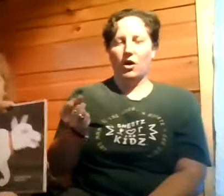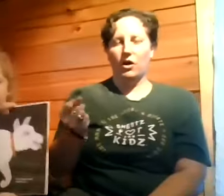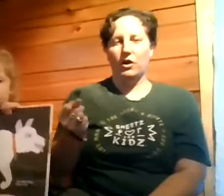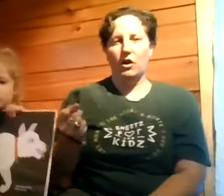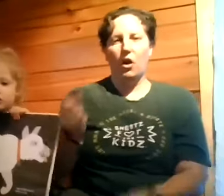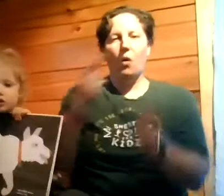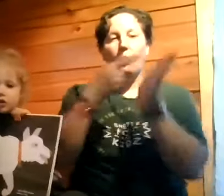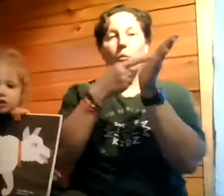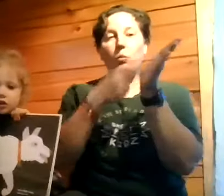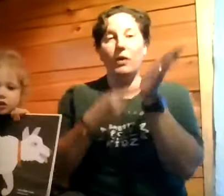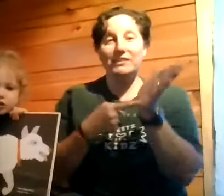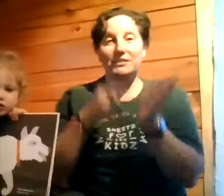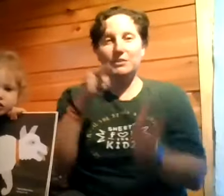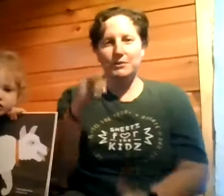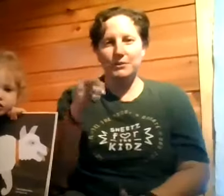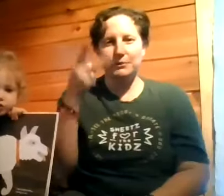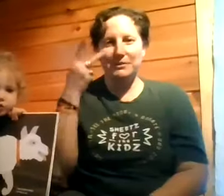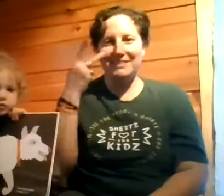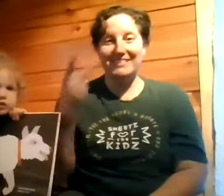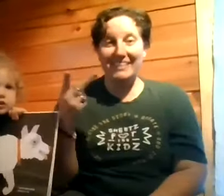White dog, what do you see?